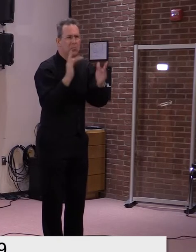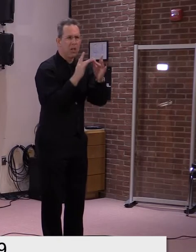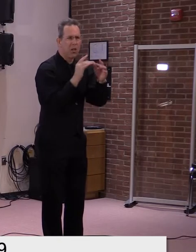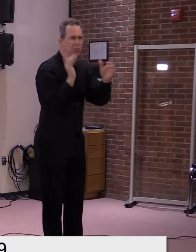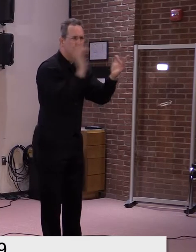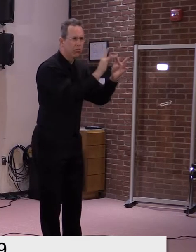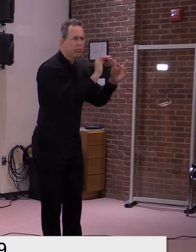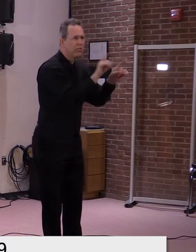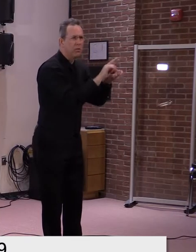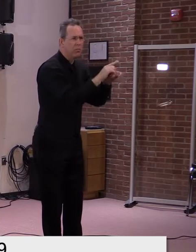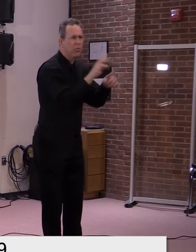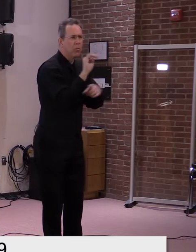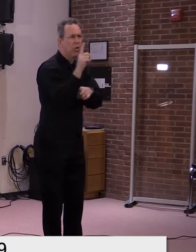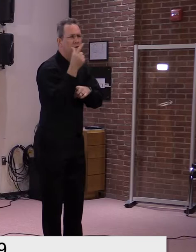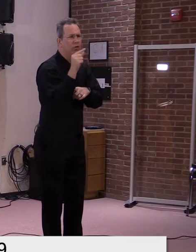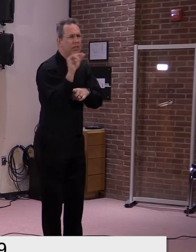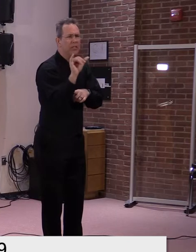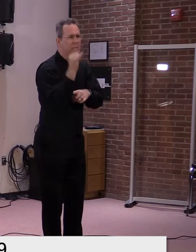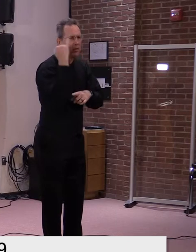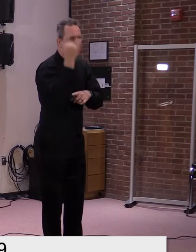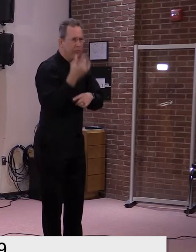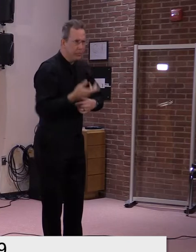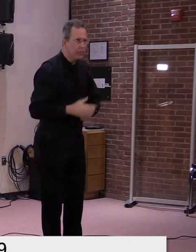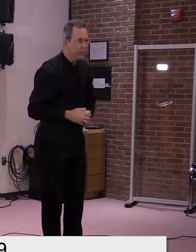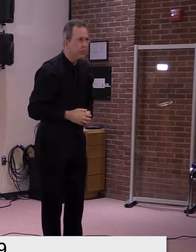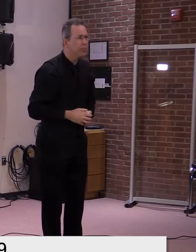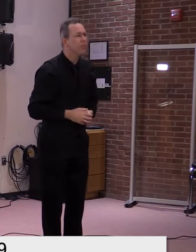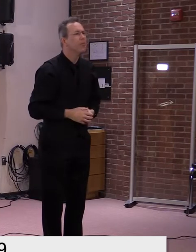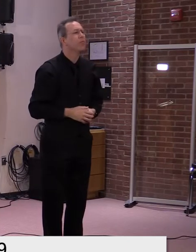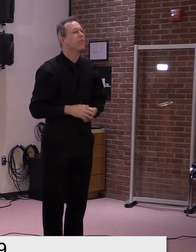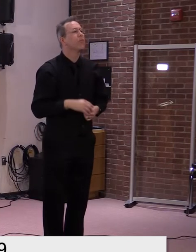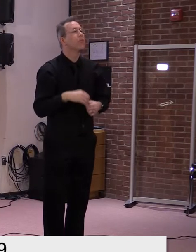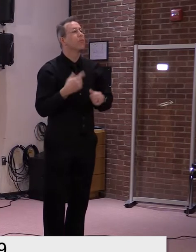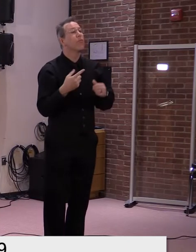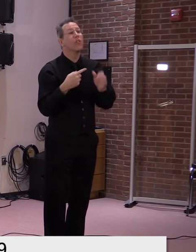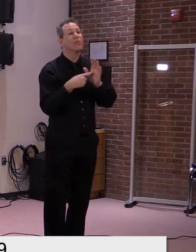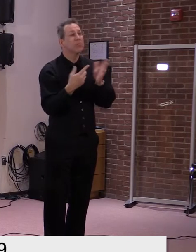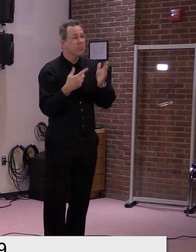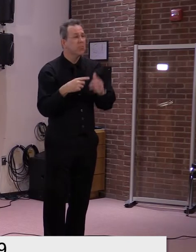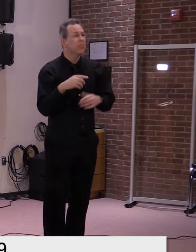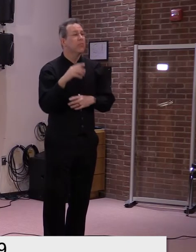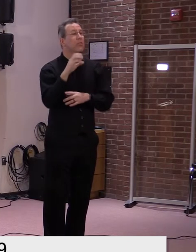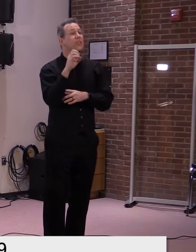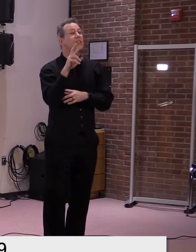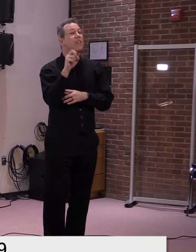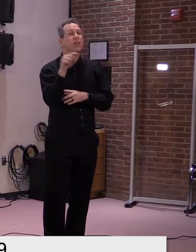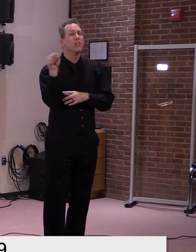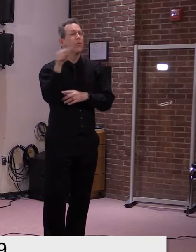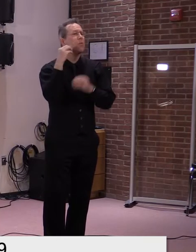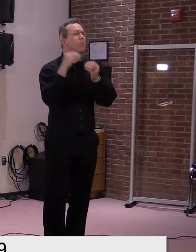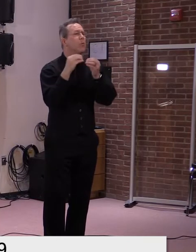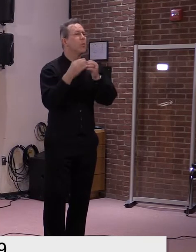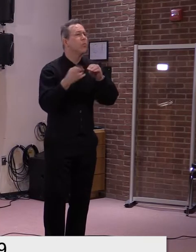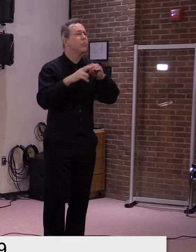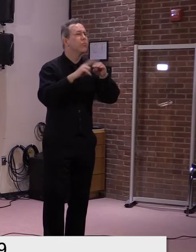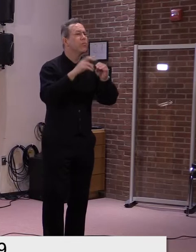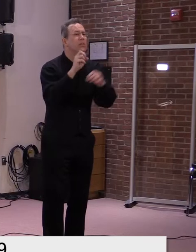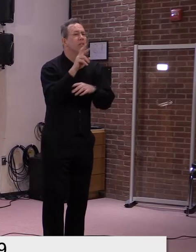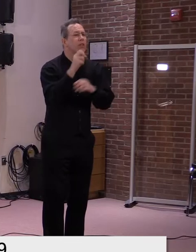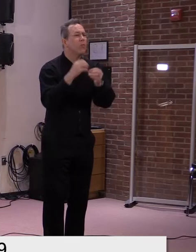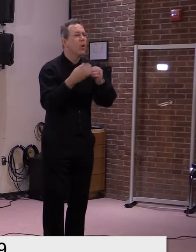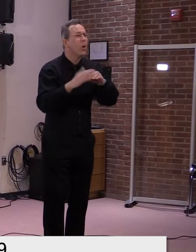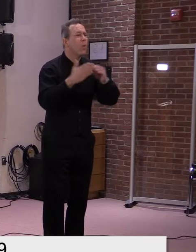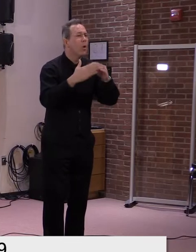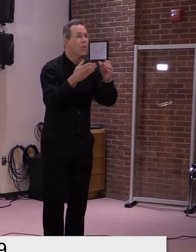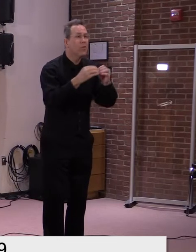begin to schedule clinics as additional vaccine allocations become available through the federal retail pharmacy